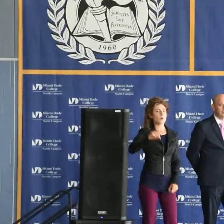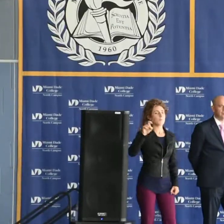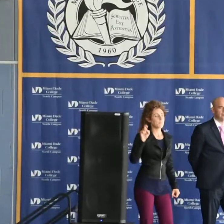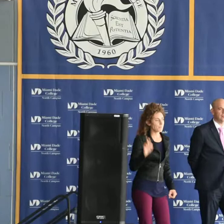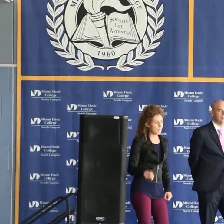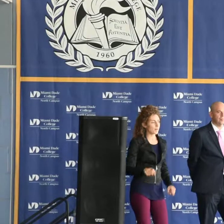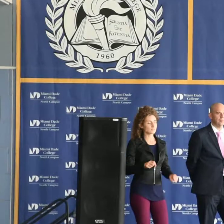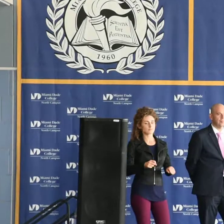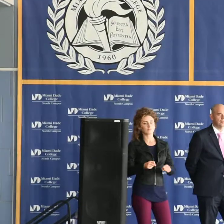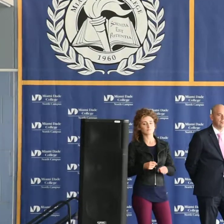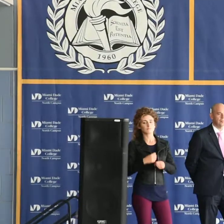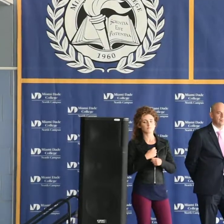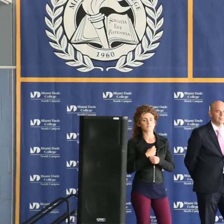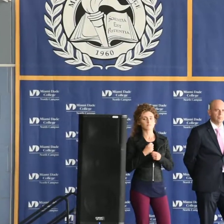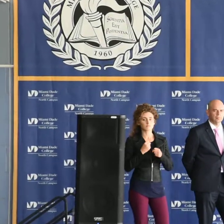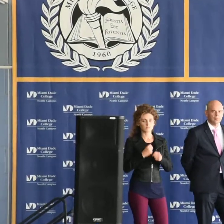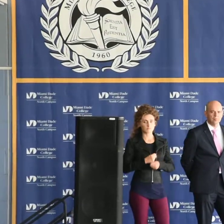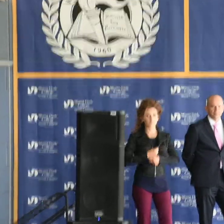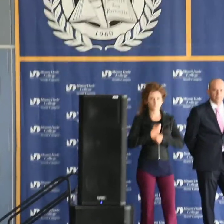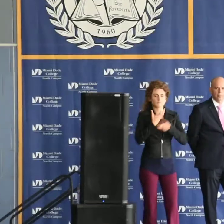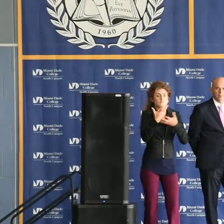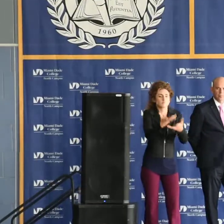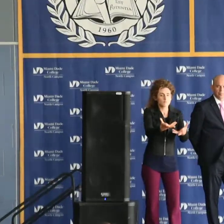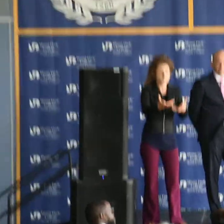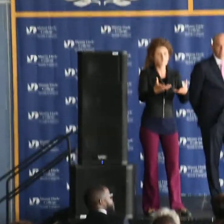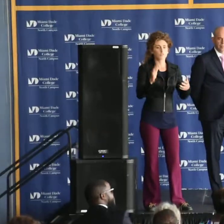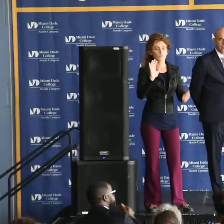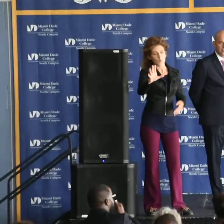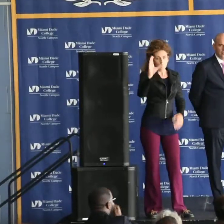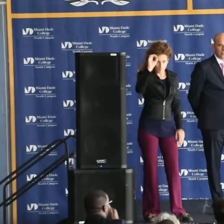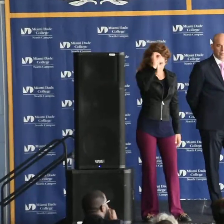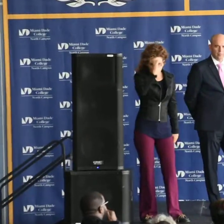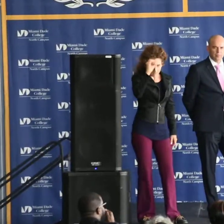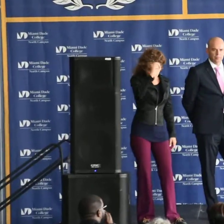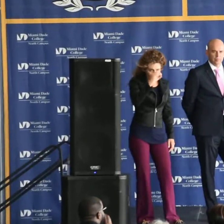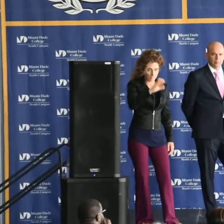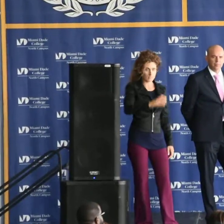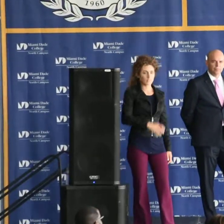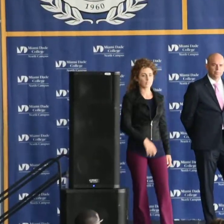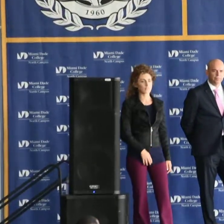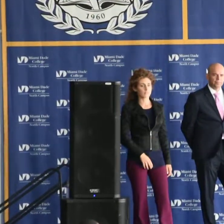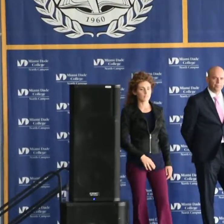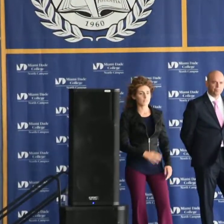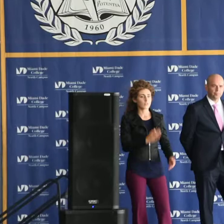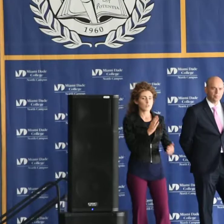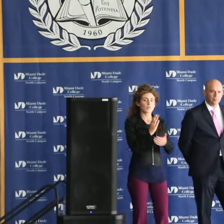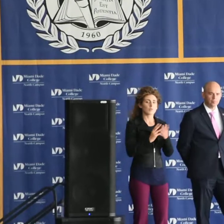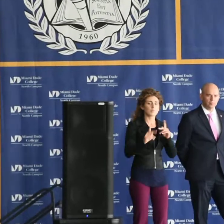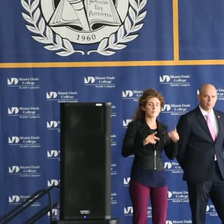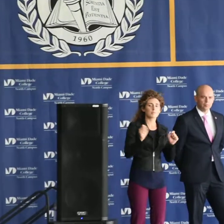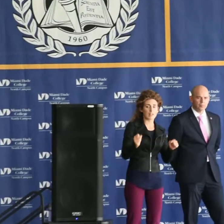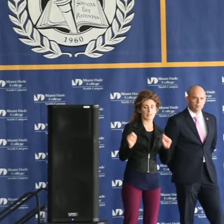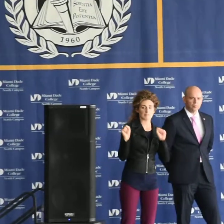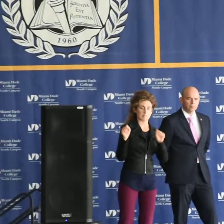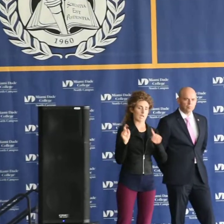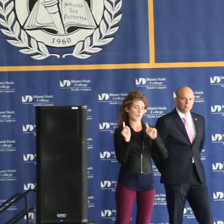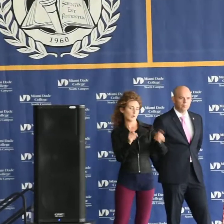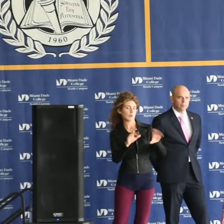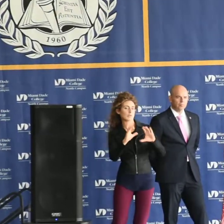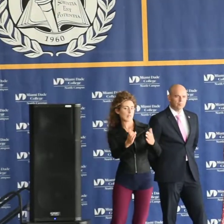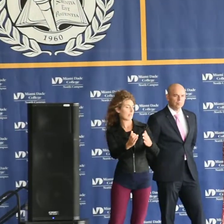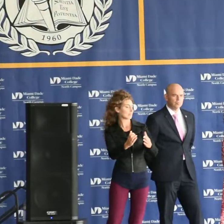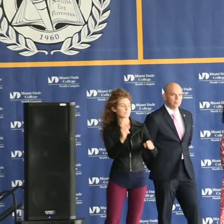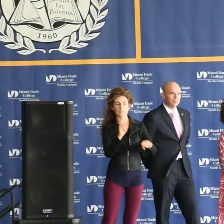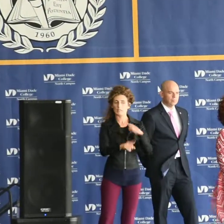heard. Your vote is your voice. Could you imagine me telling you, you can go to class, but you can't speak? You can go to